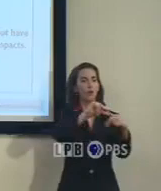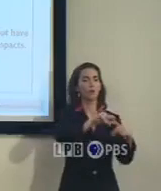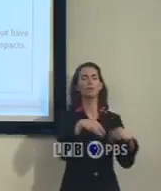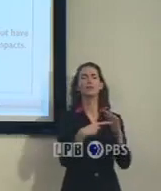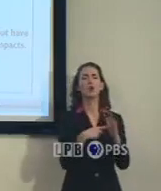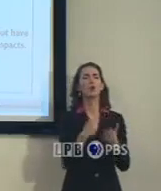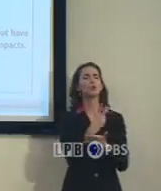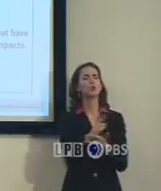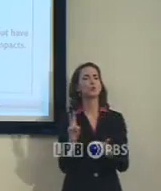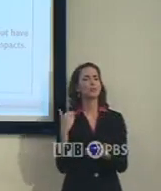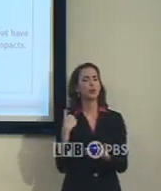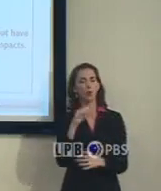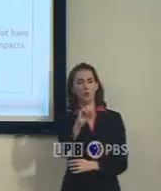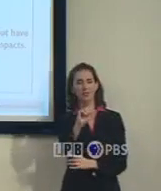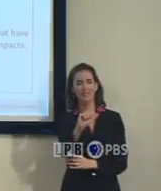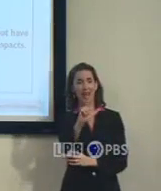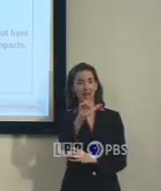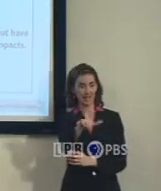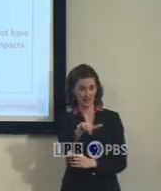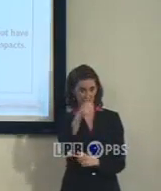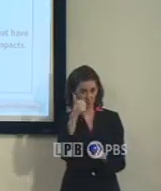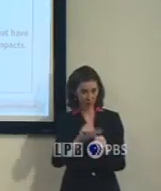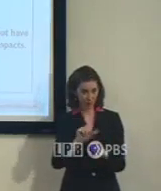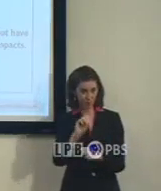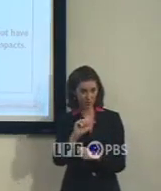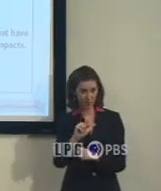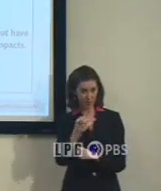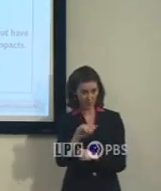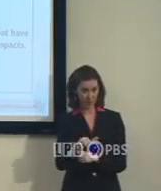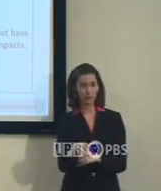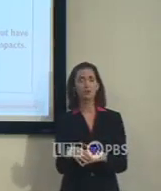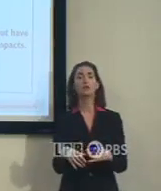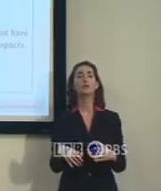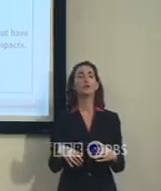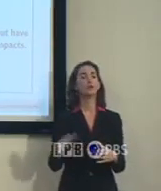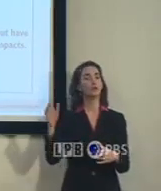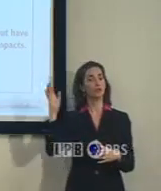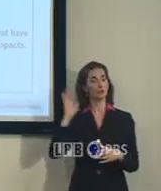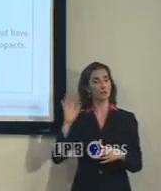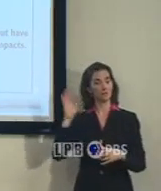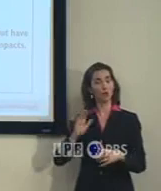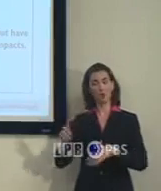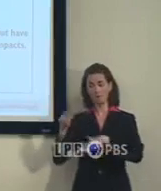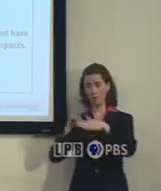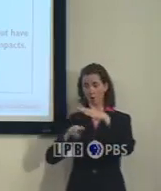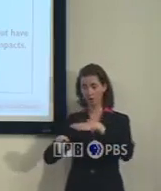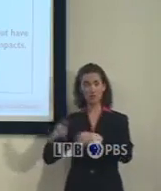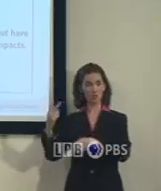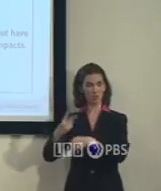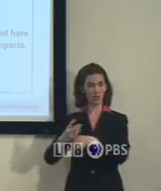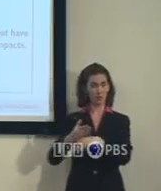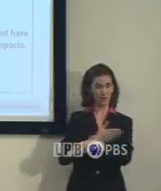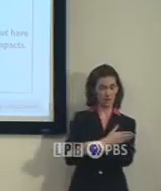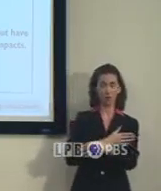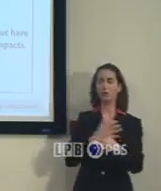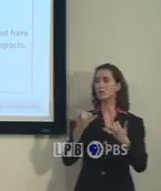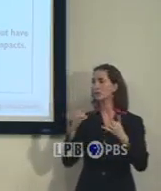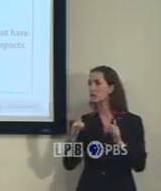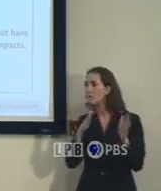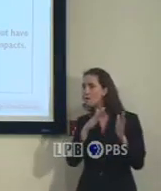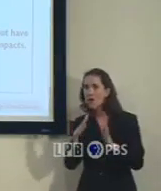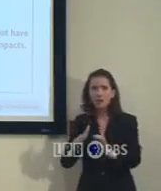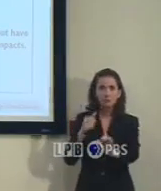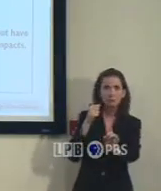Sally. Right now at this time frame, when we were forecasting Sally, there was still lots of impacts to